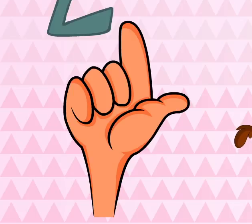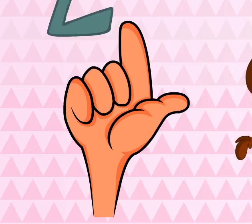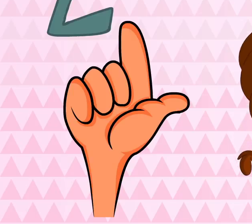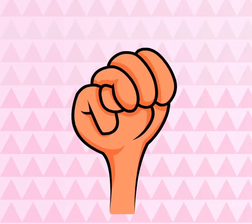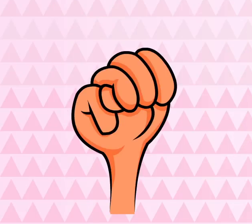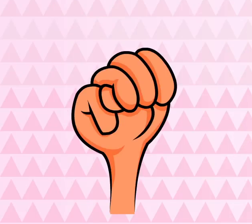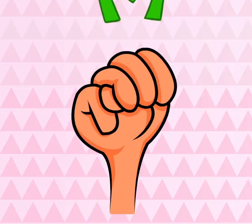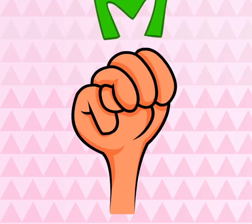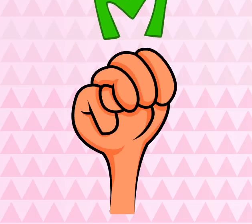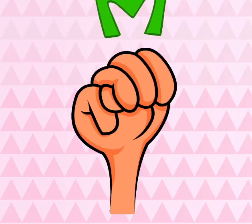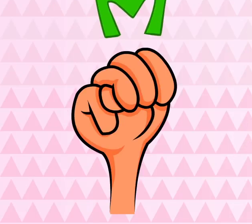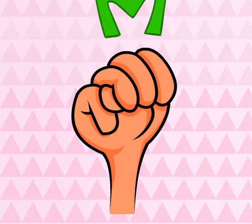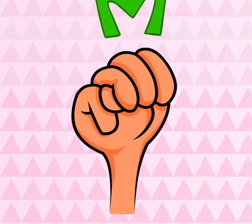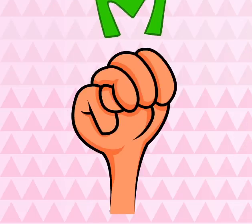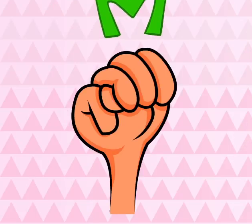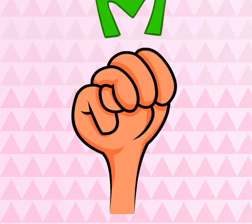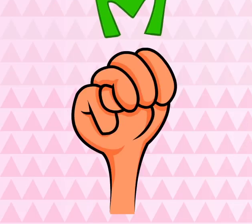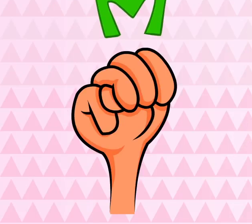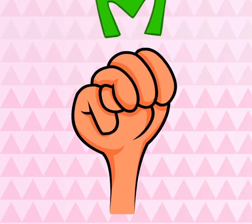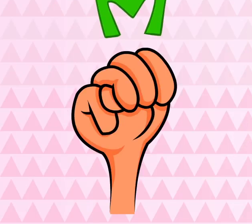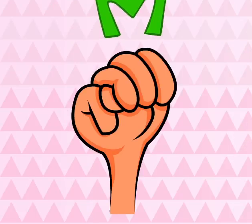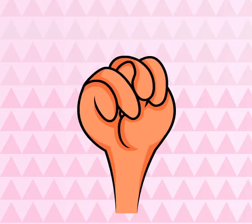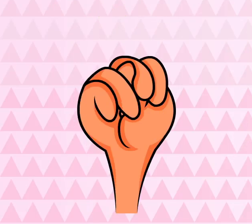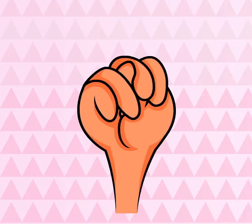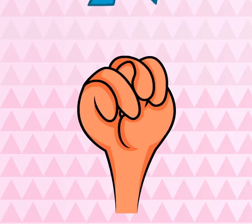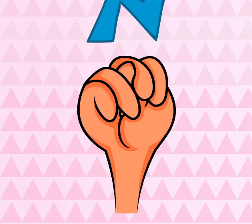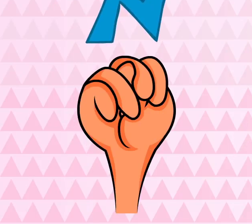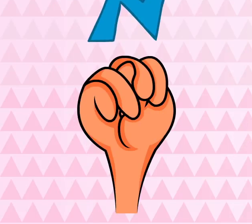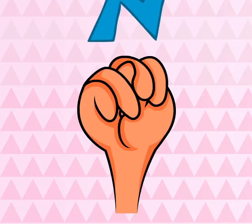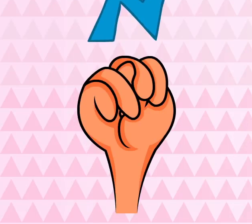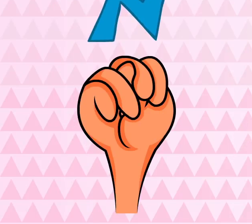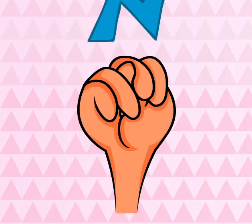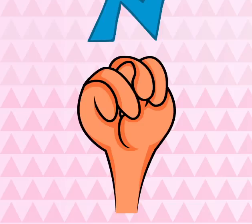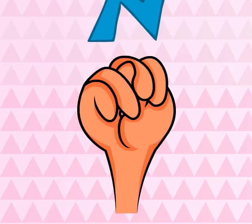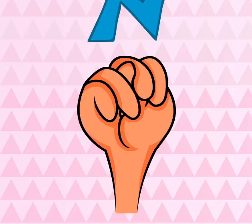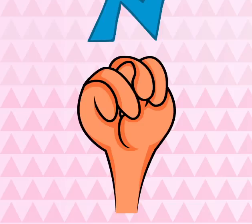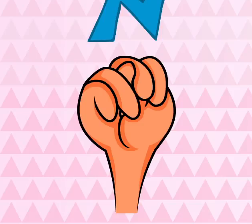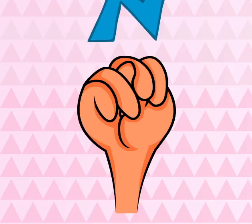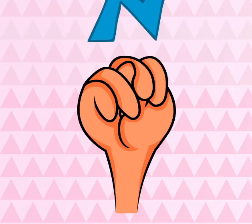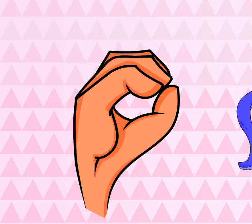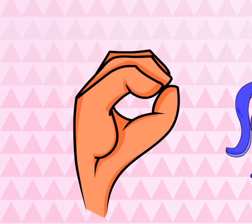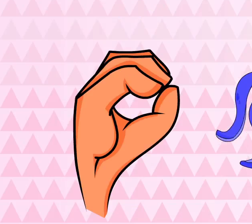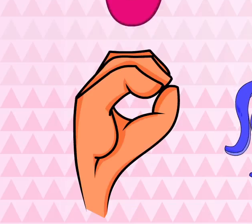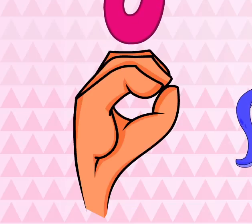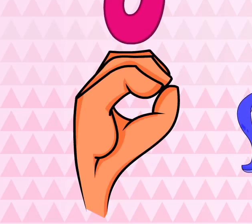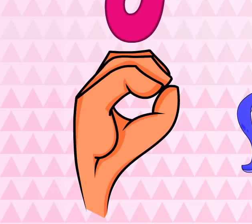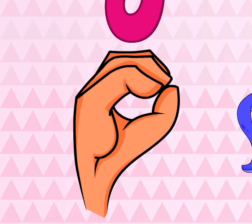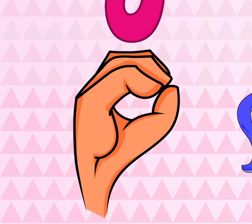M for Monkey N for Nose O for Octopus